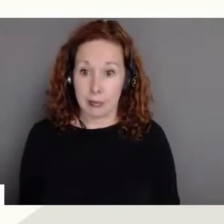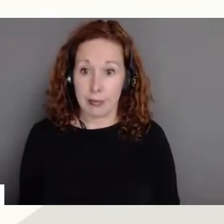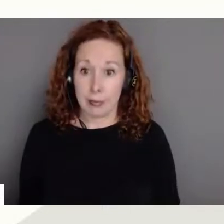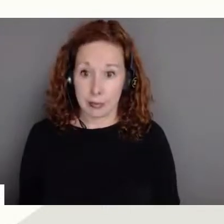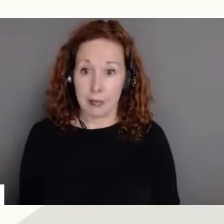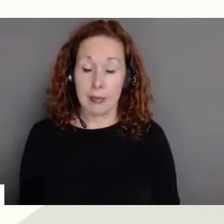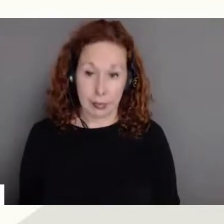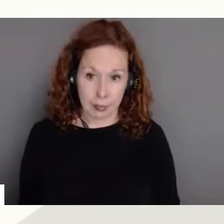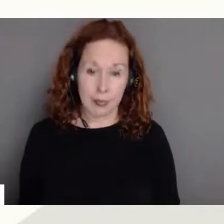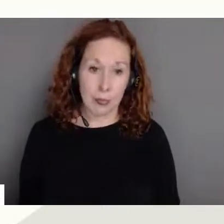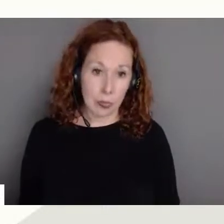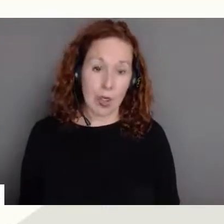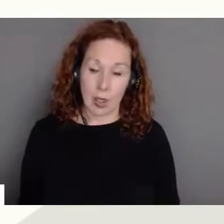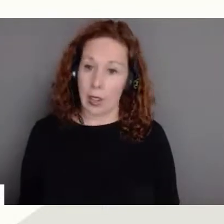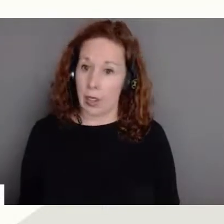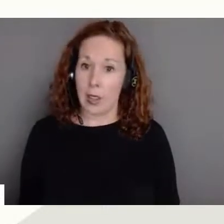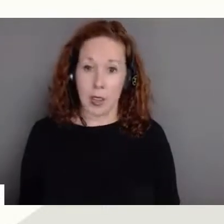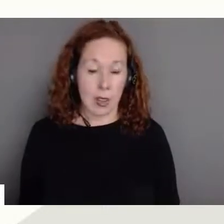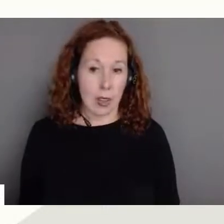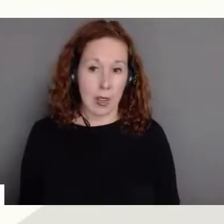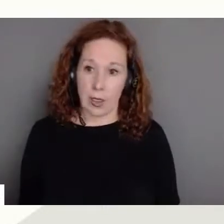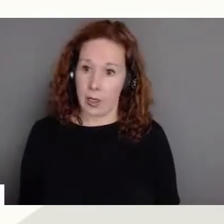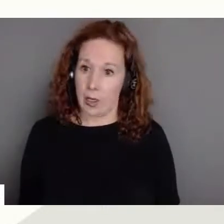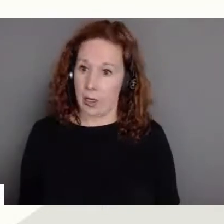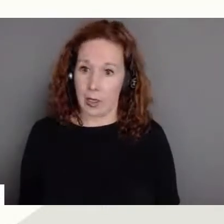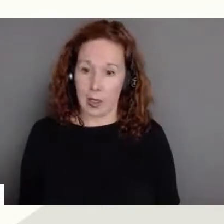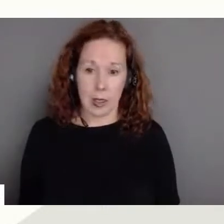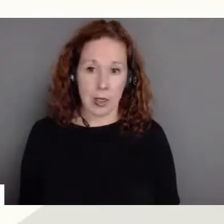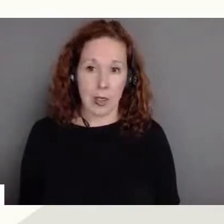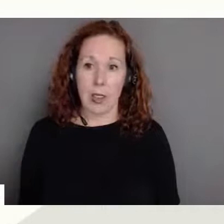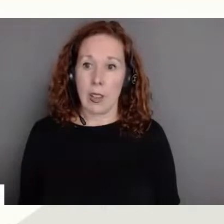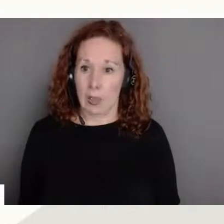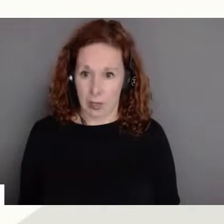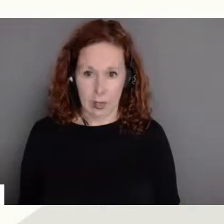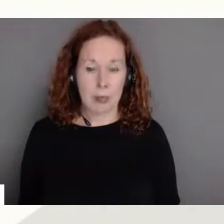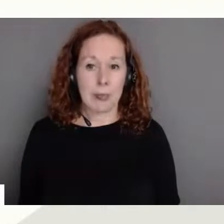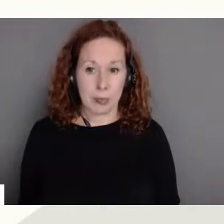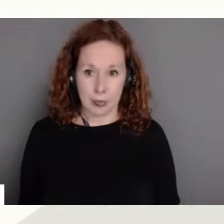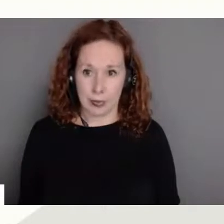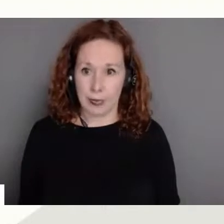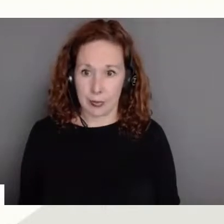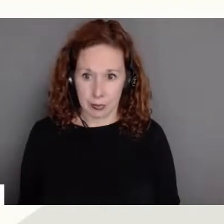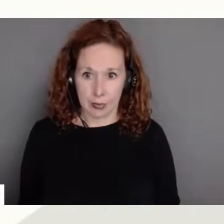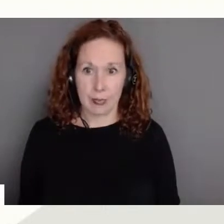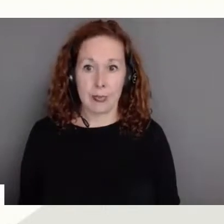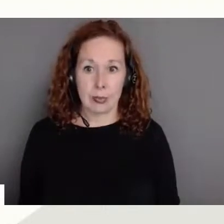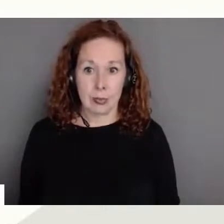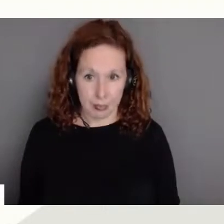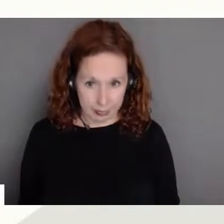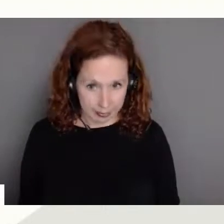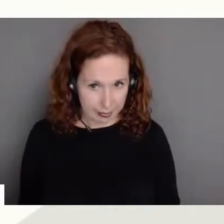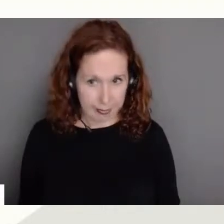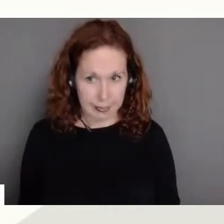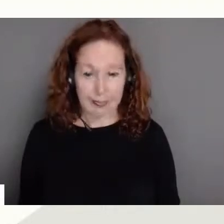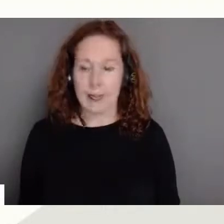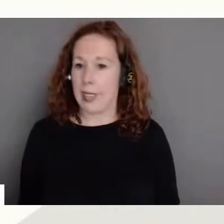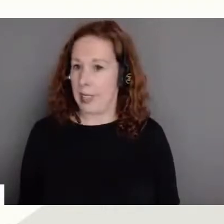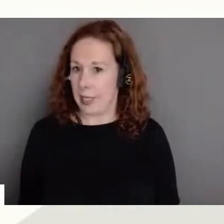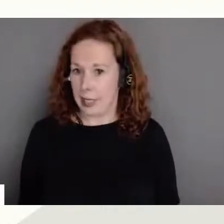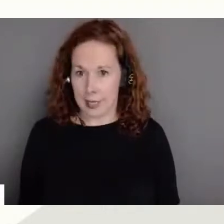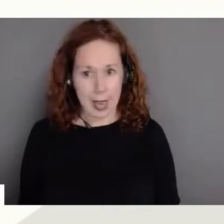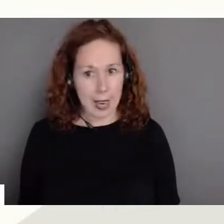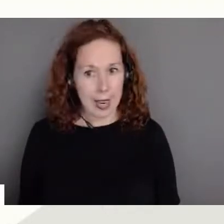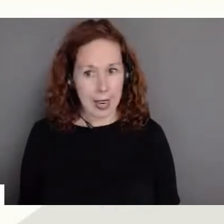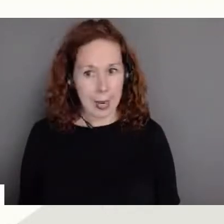were lucky, and figured it out beforehand if they had time. But sometimes, like you said, winging it, winging